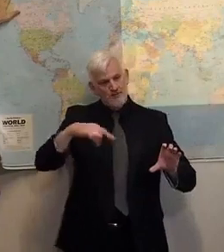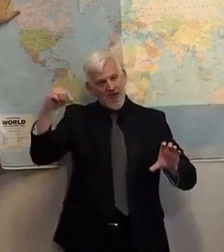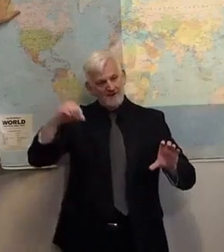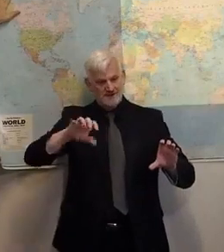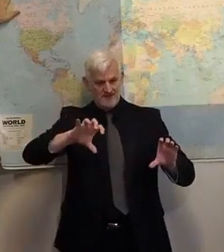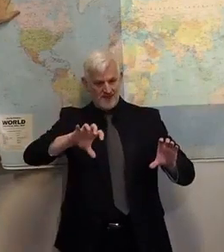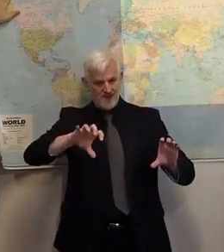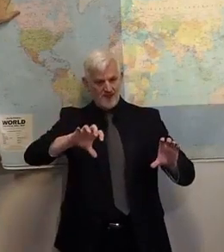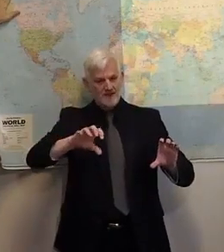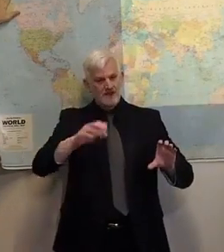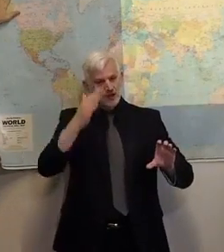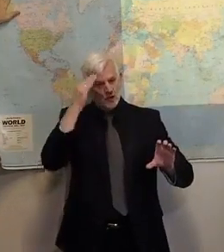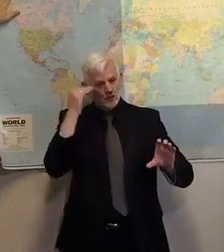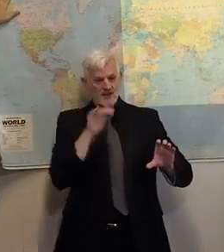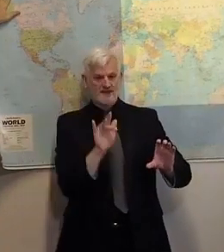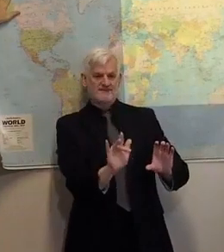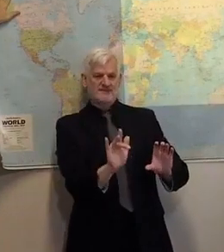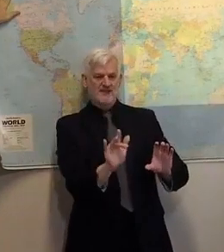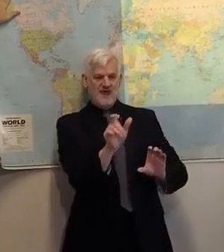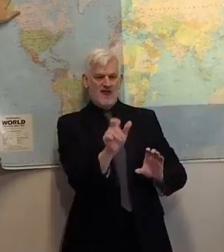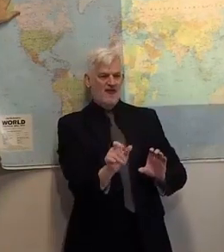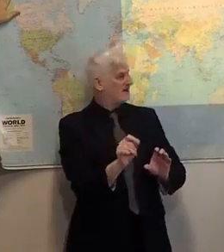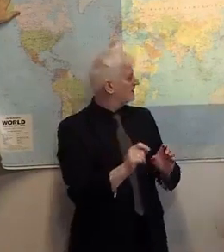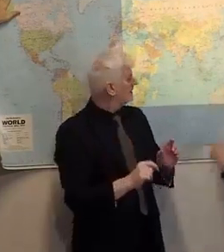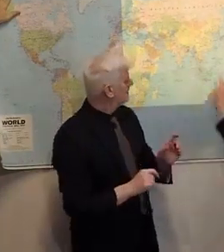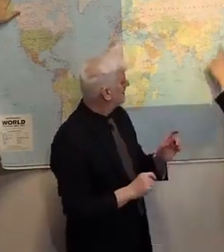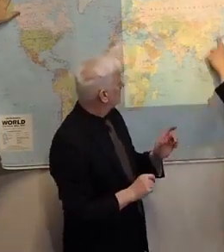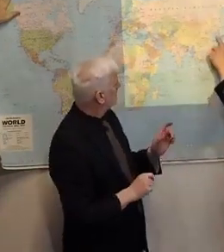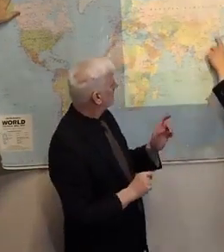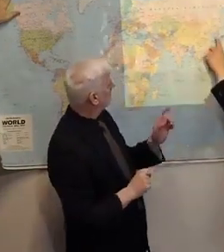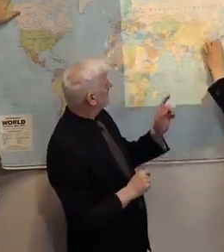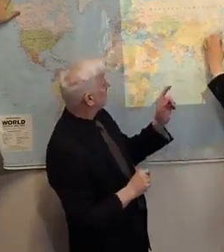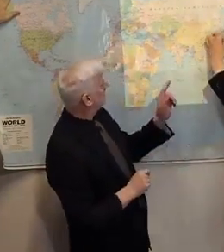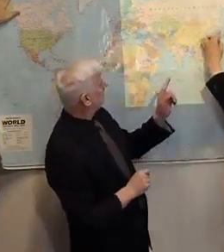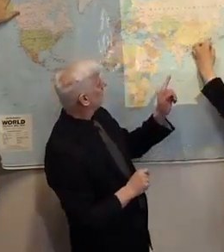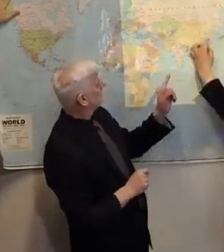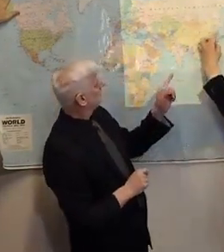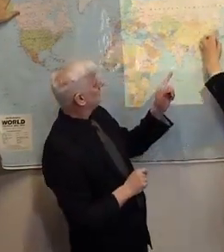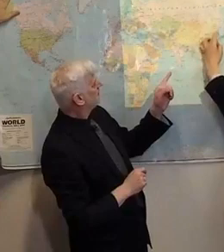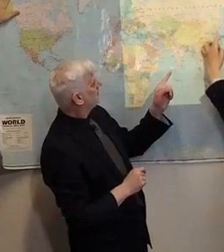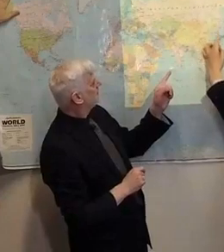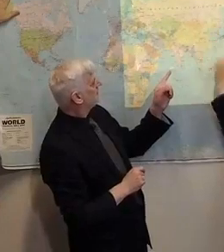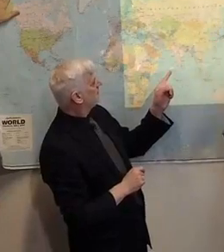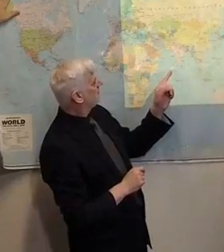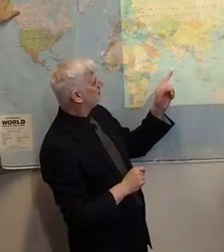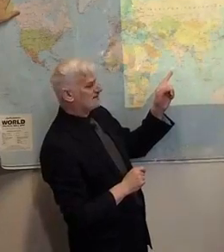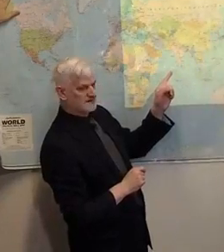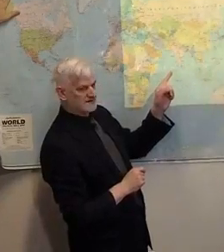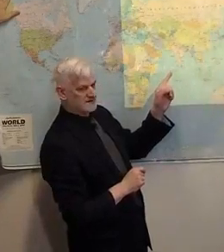Japan, Korea, in the middle there. We are separate north and south.